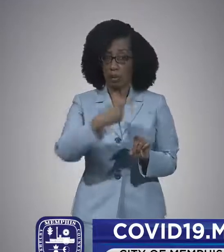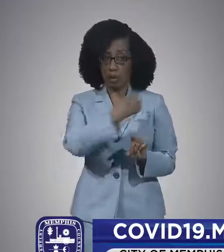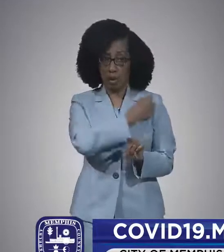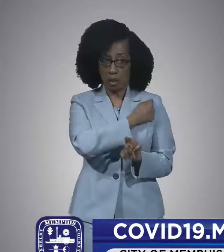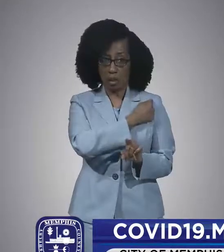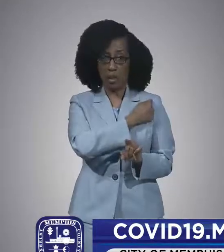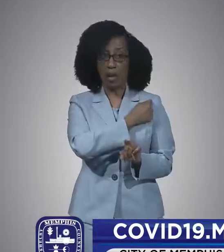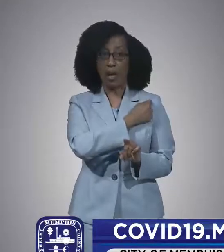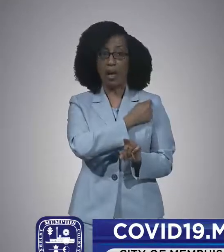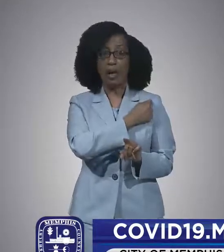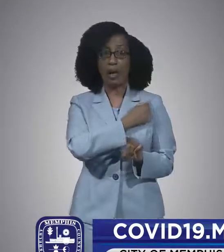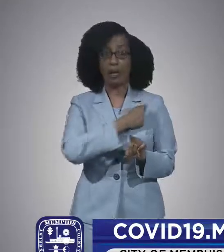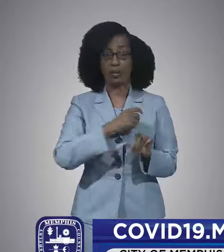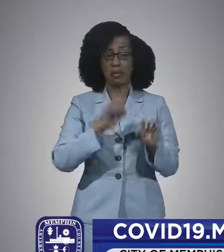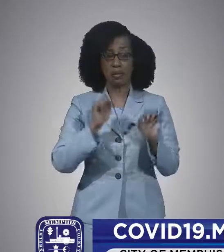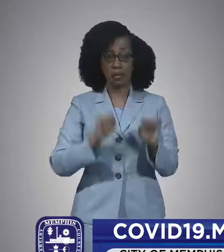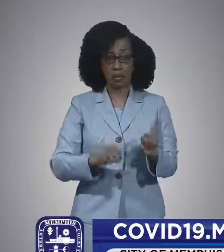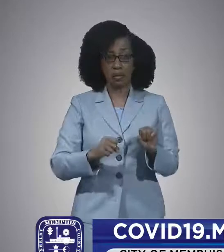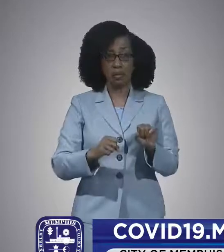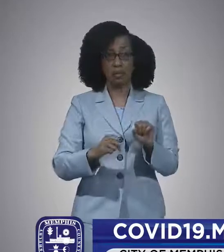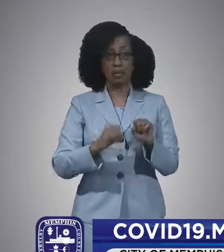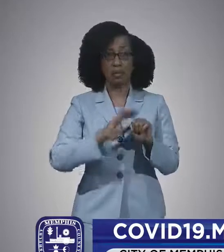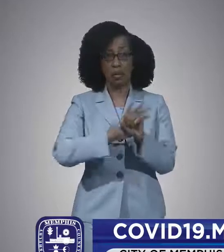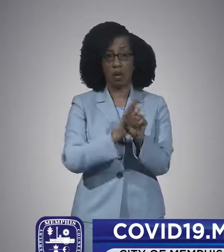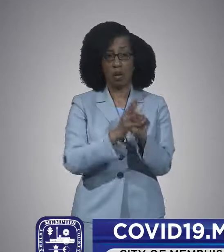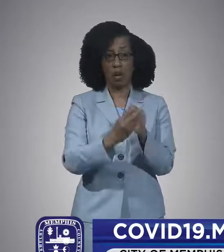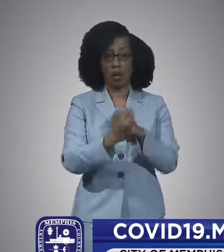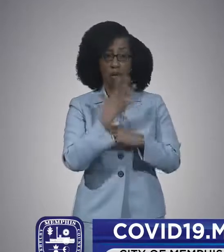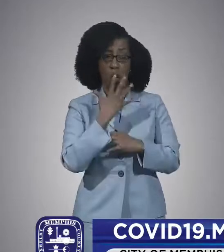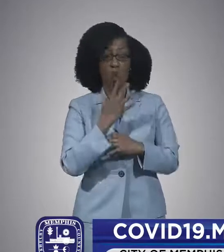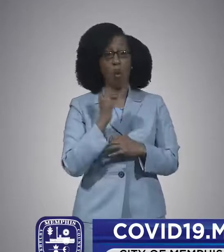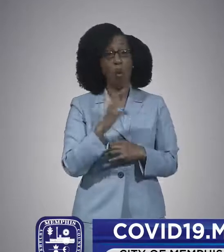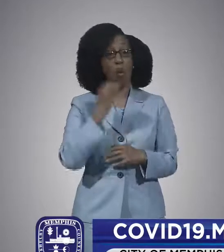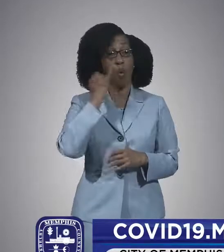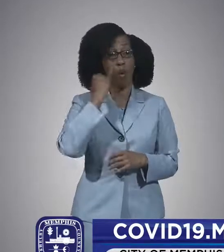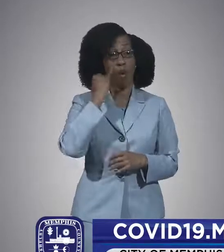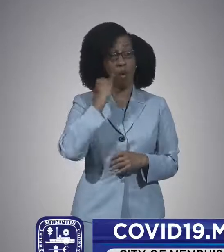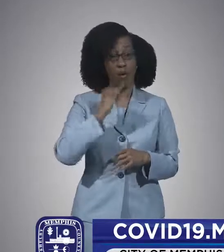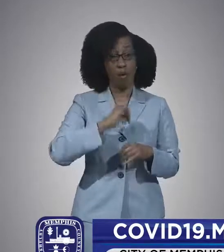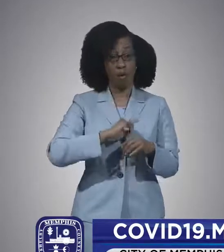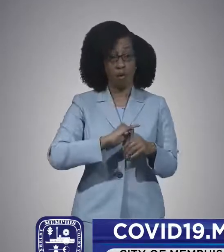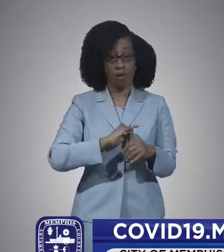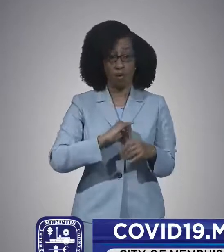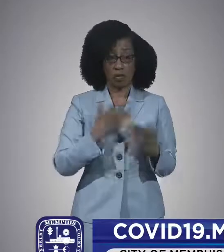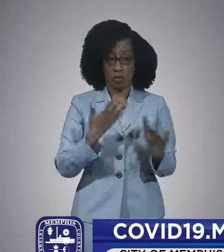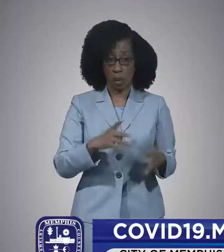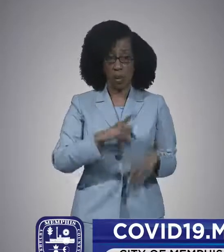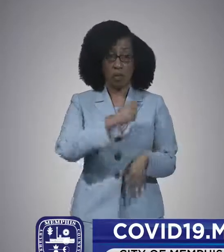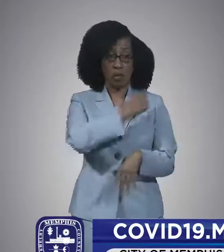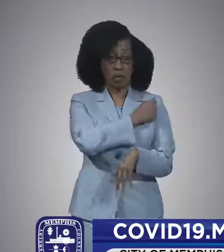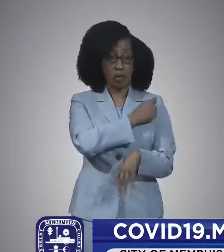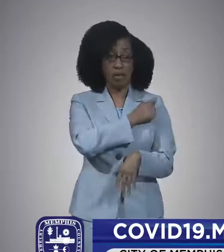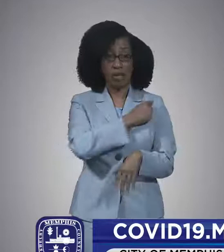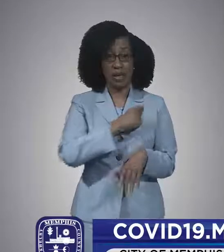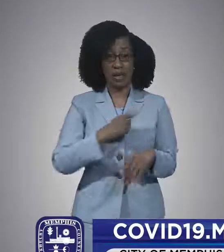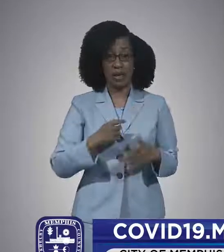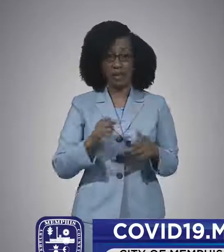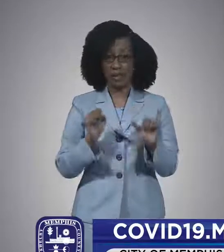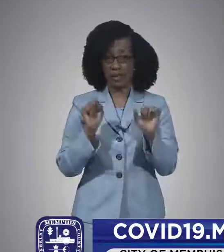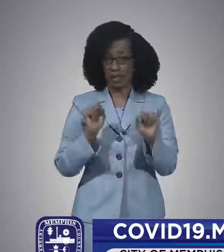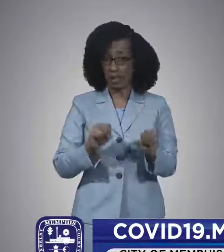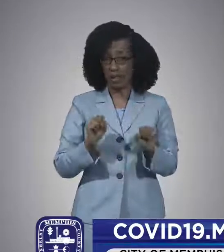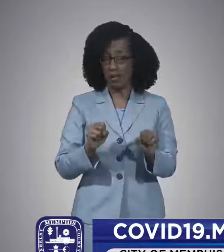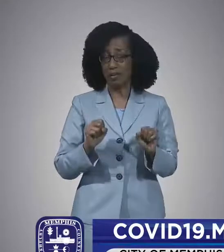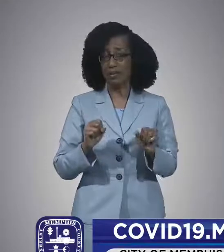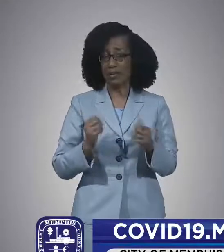been exposed if they have not tested positive, or who are vaccinated and are at high risk for any number of reasons. And I'm wondering, are